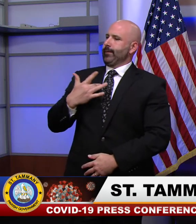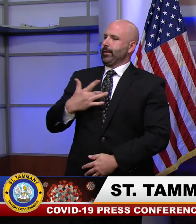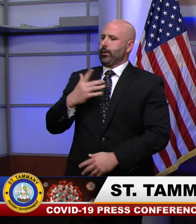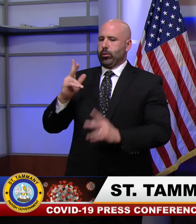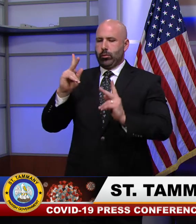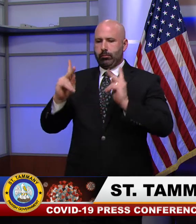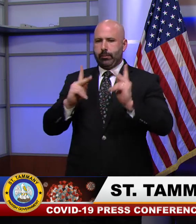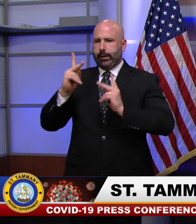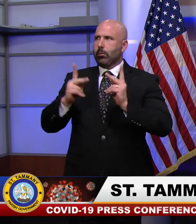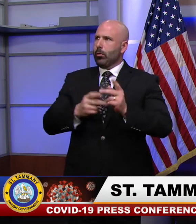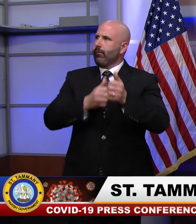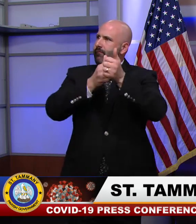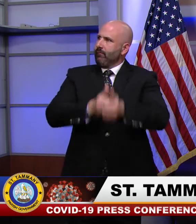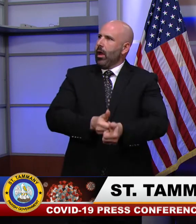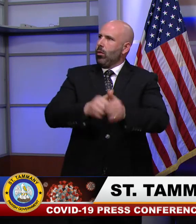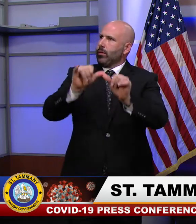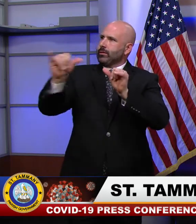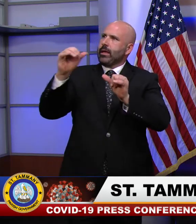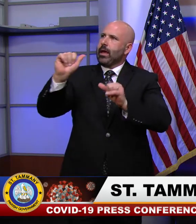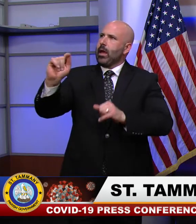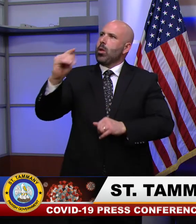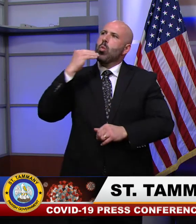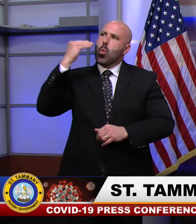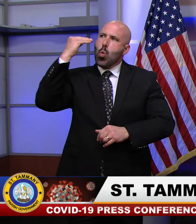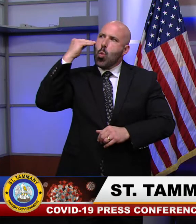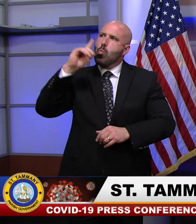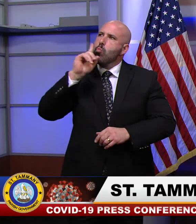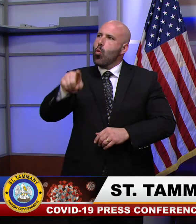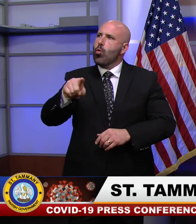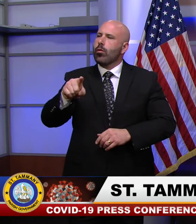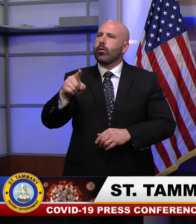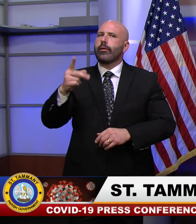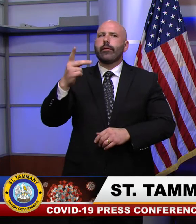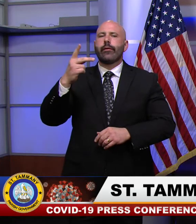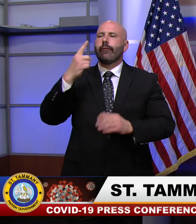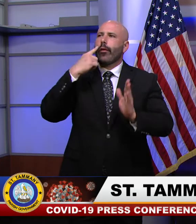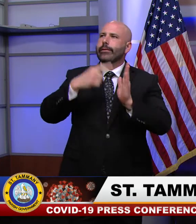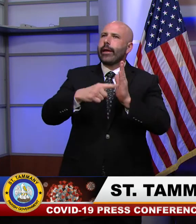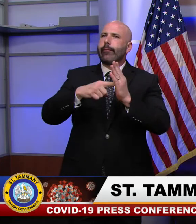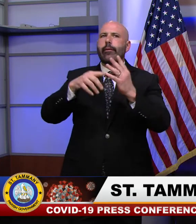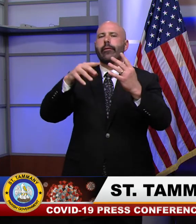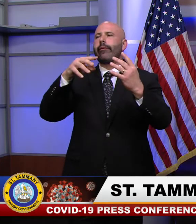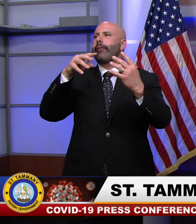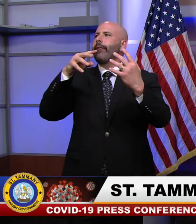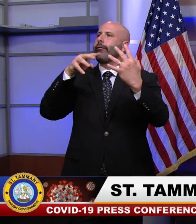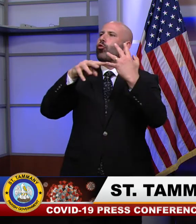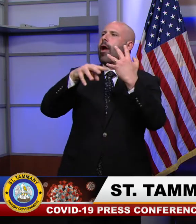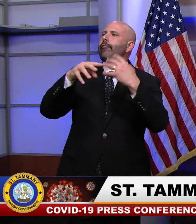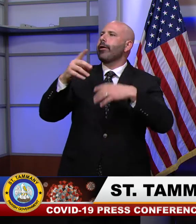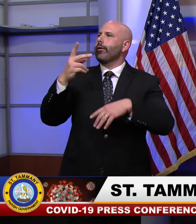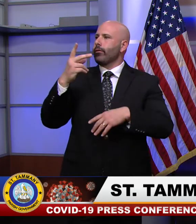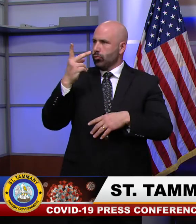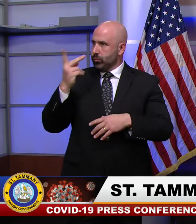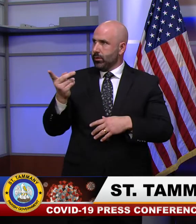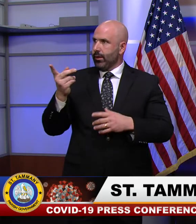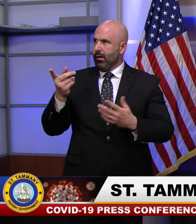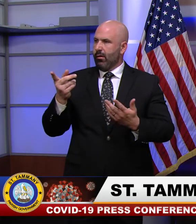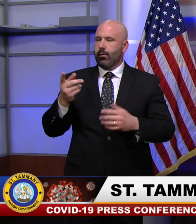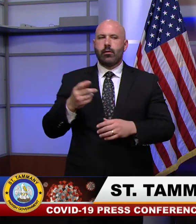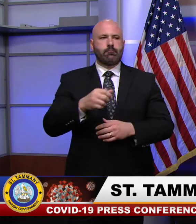with the stay home from what you can see as far as traffic and other things? Yes, I do.